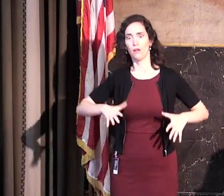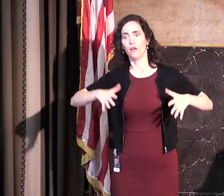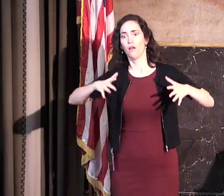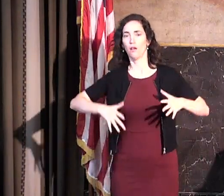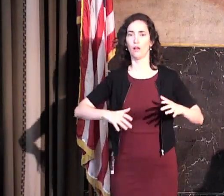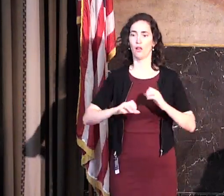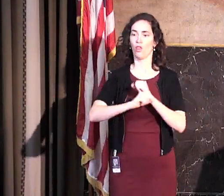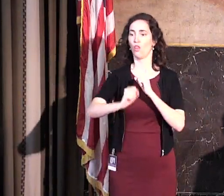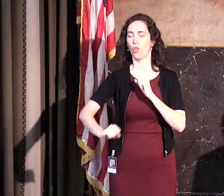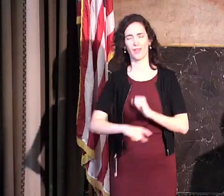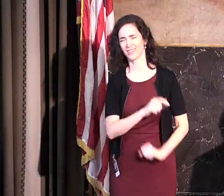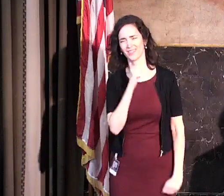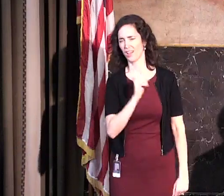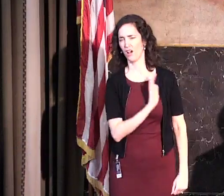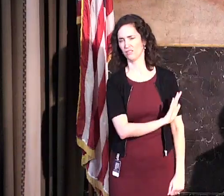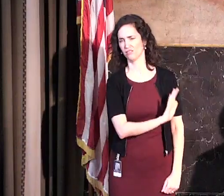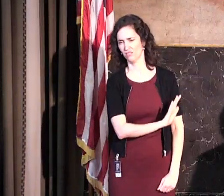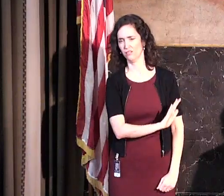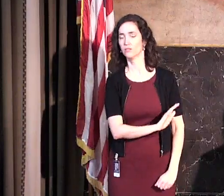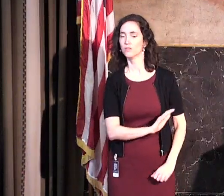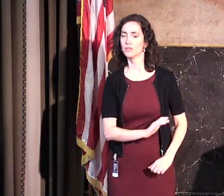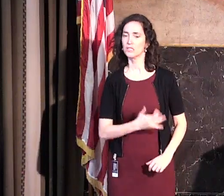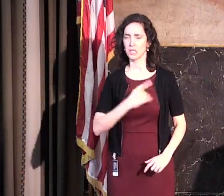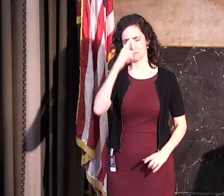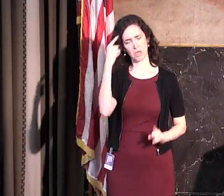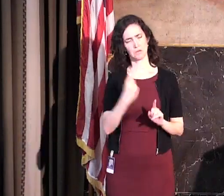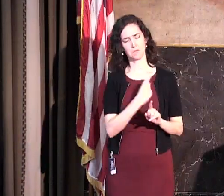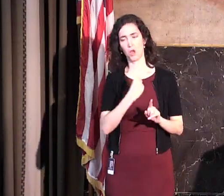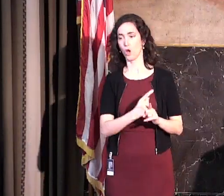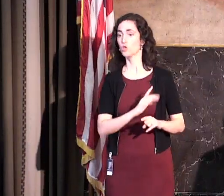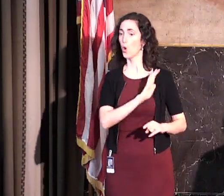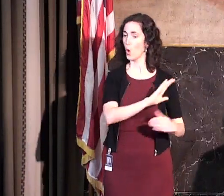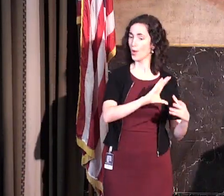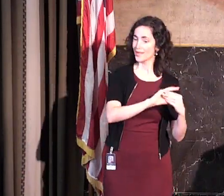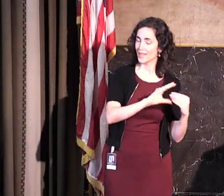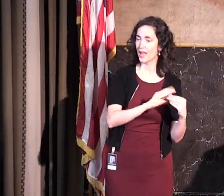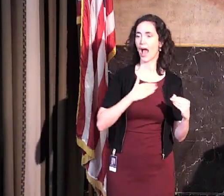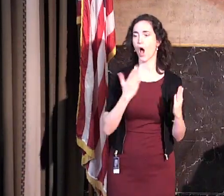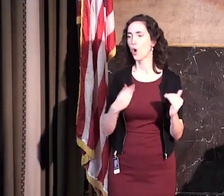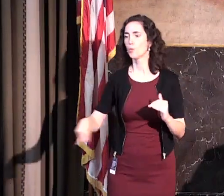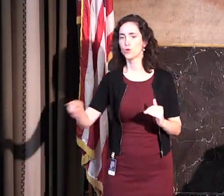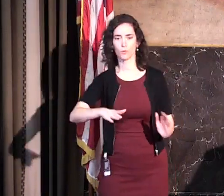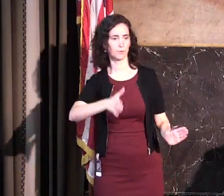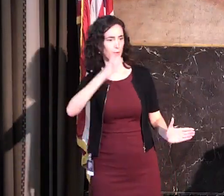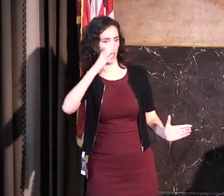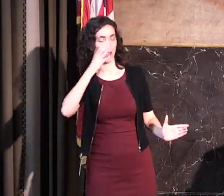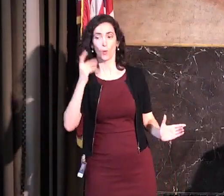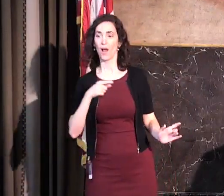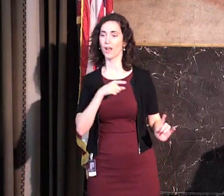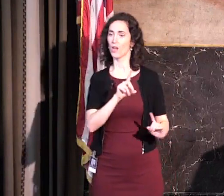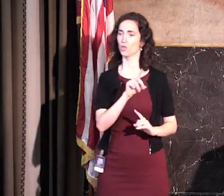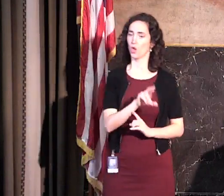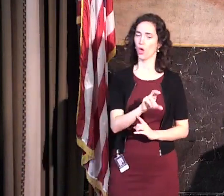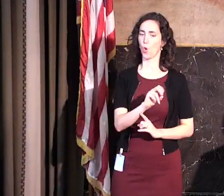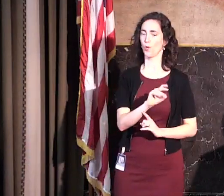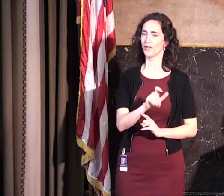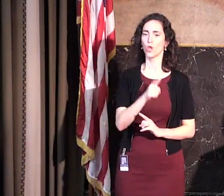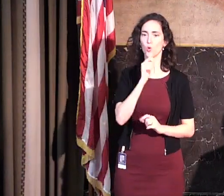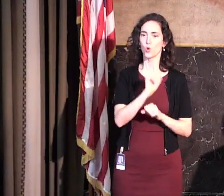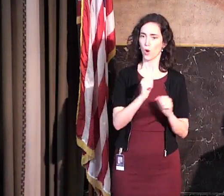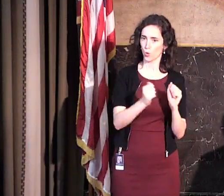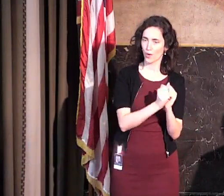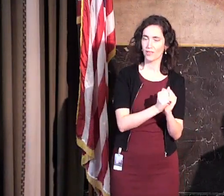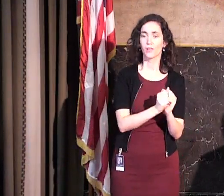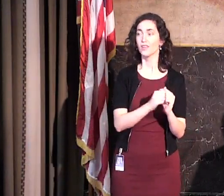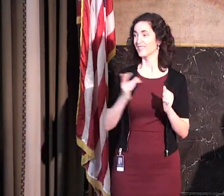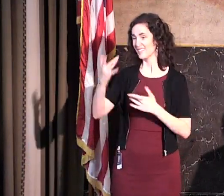And I really hope that you listen to what she just said, because Dr. O'Neill and her colleagues are truly on the front